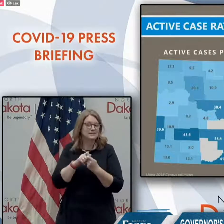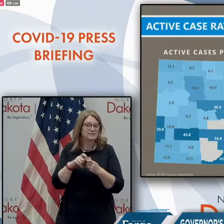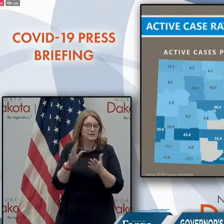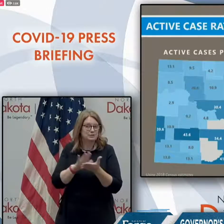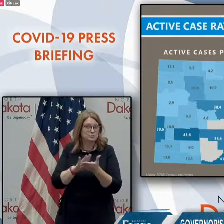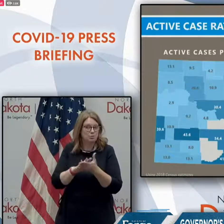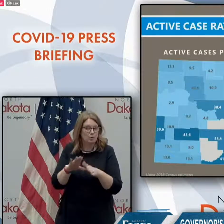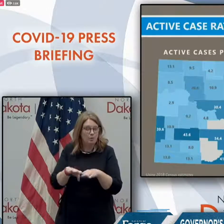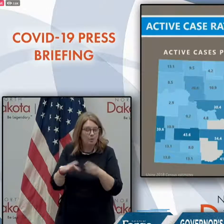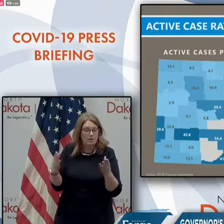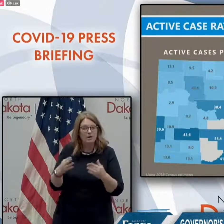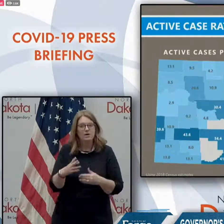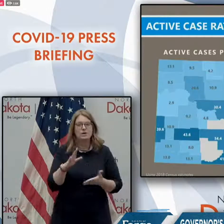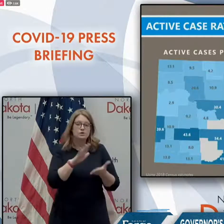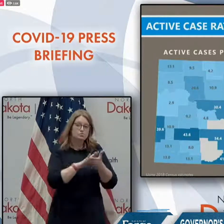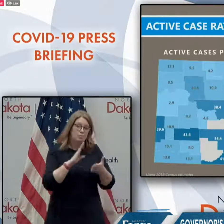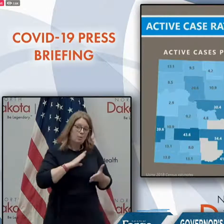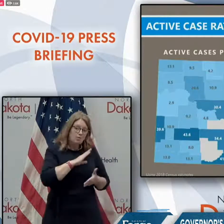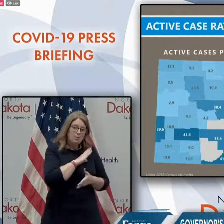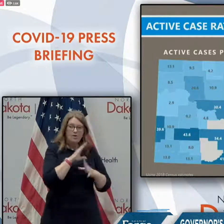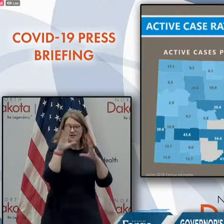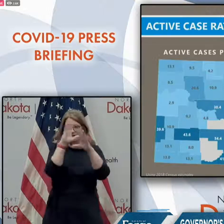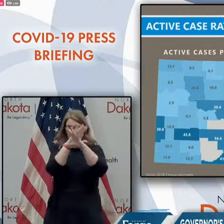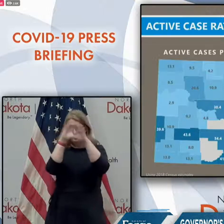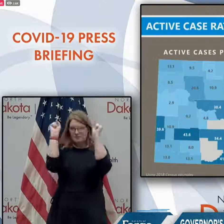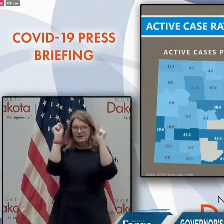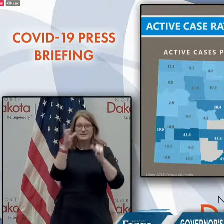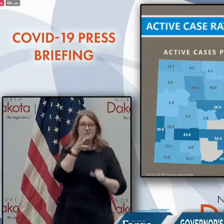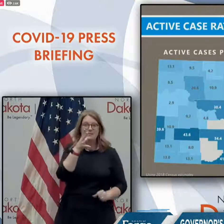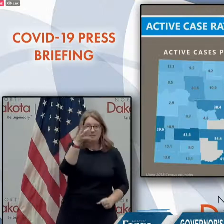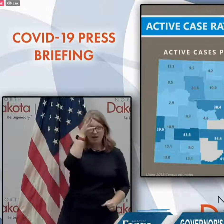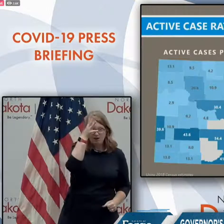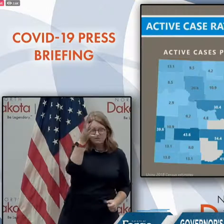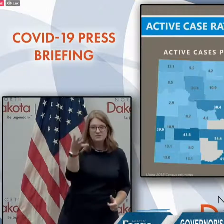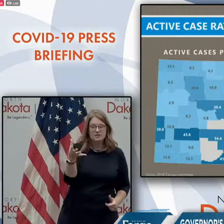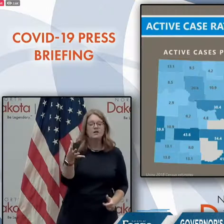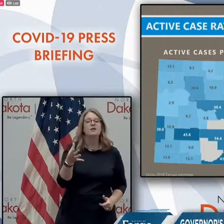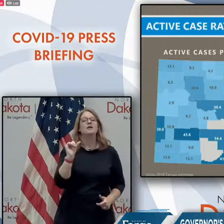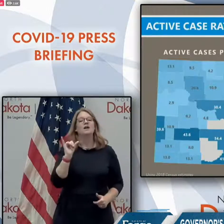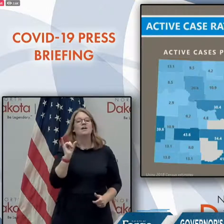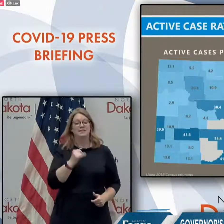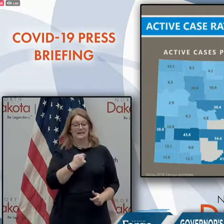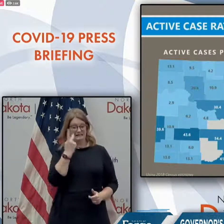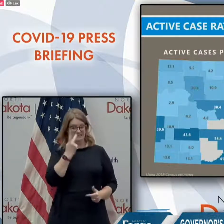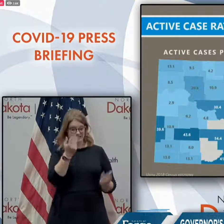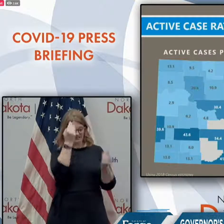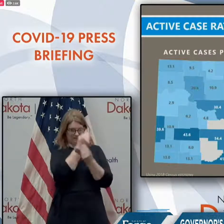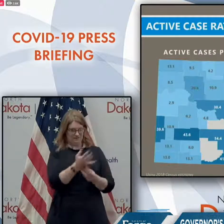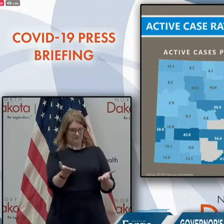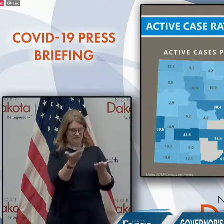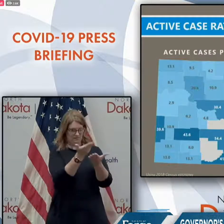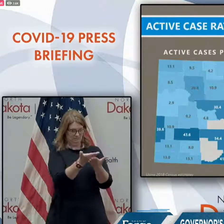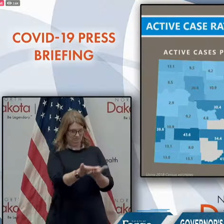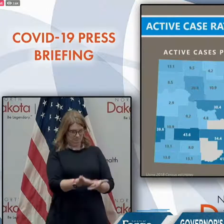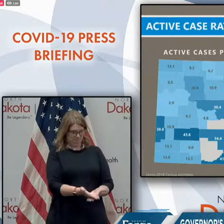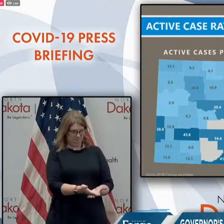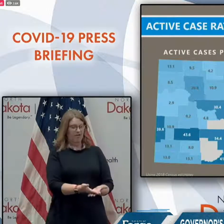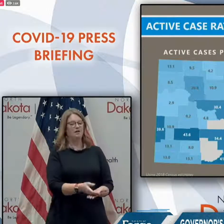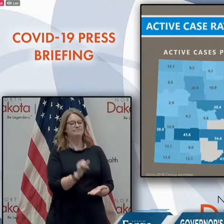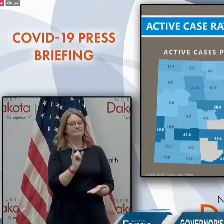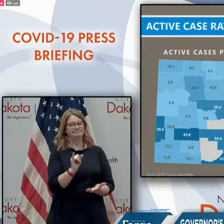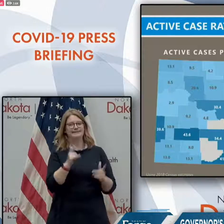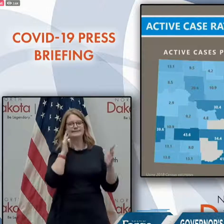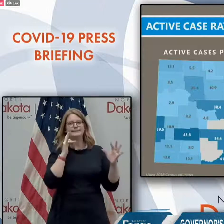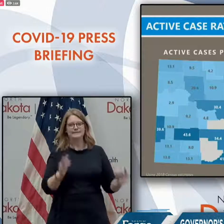school board members and superintendents and parents all can make informed decisions at the state and local level. So